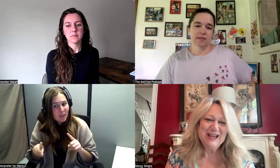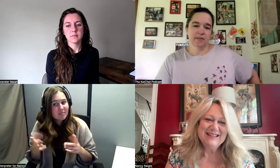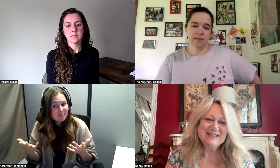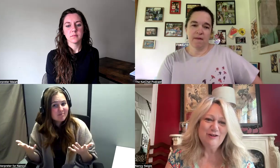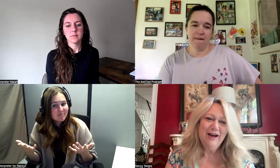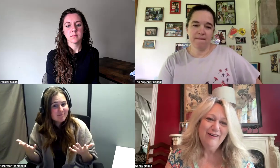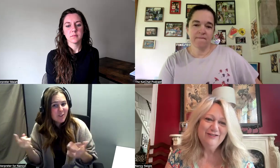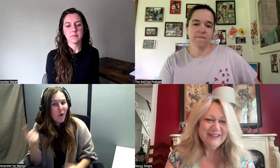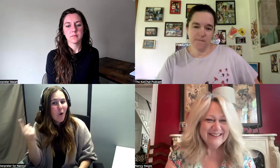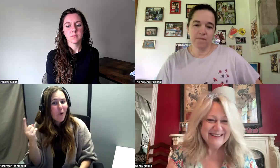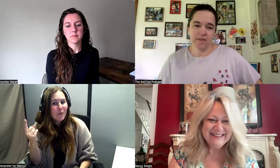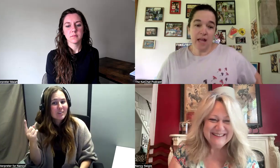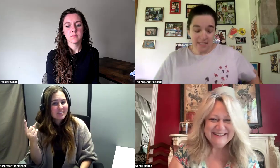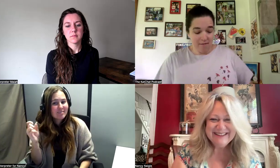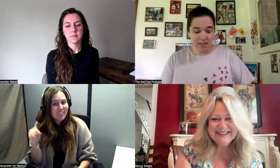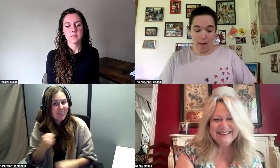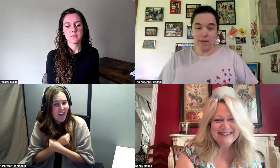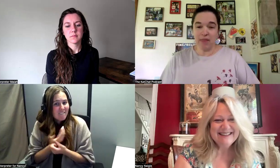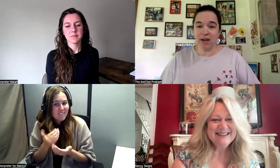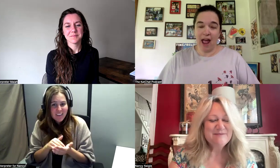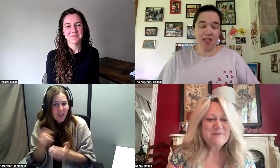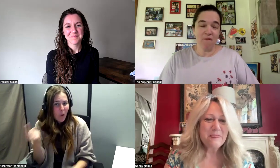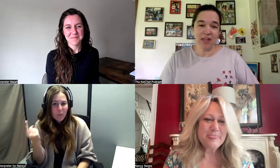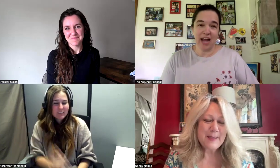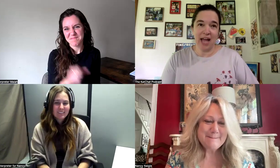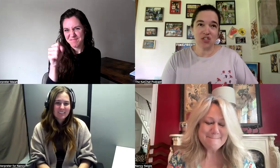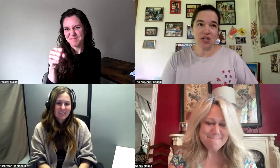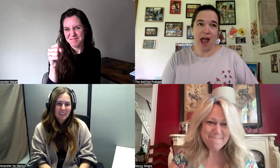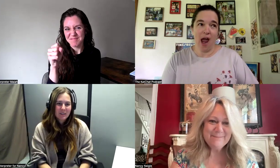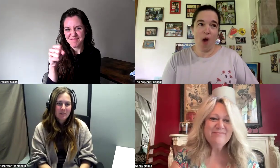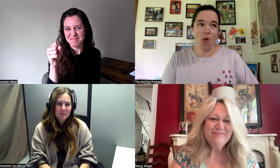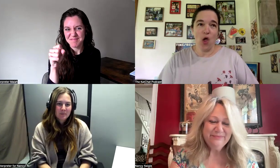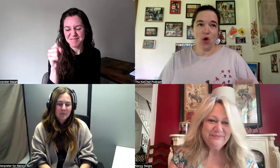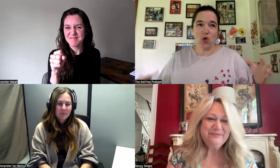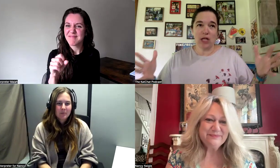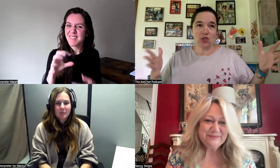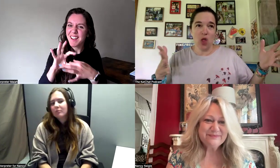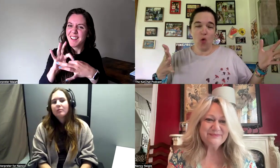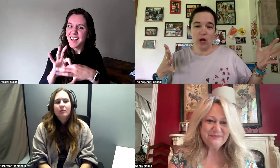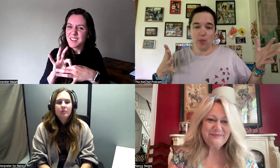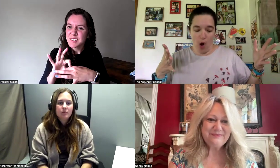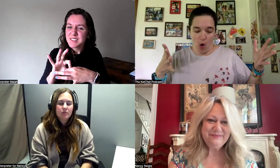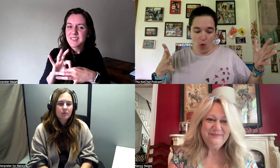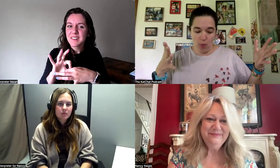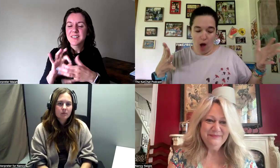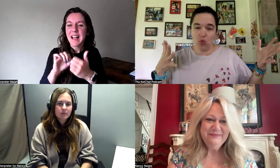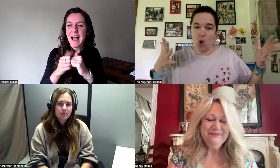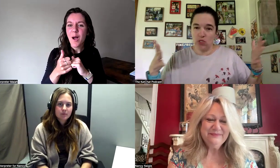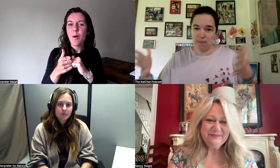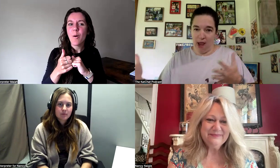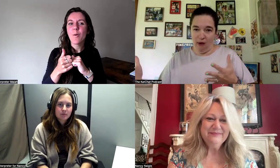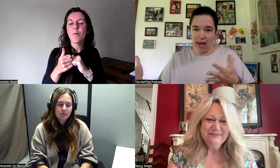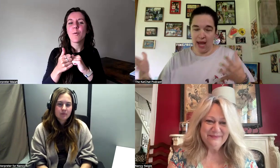always a chance for love. Definitely, I mean, I love the connection how you like slowly